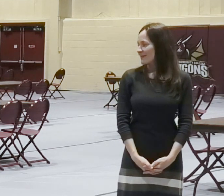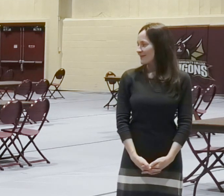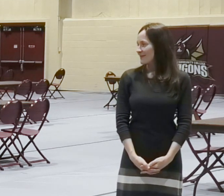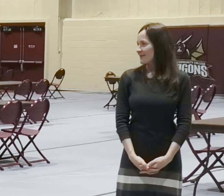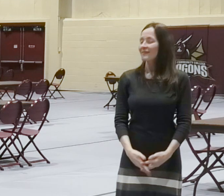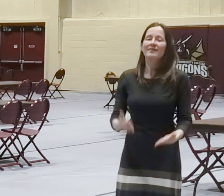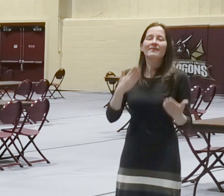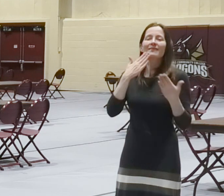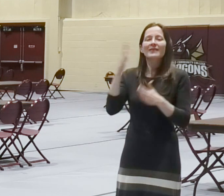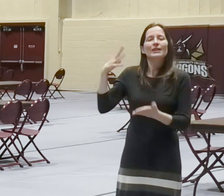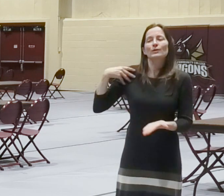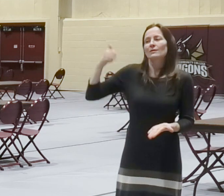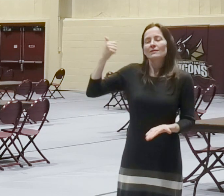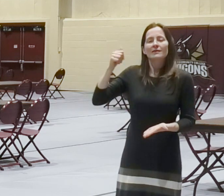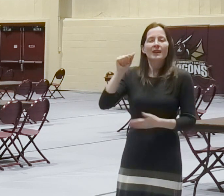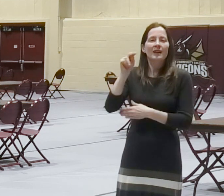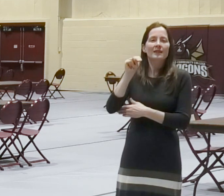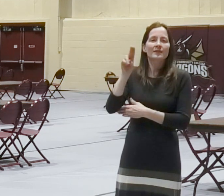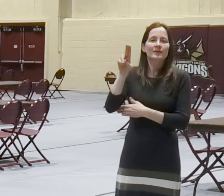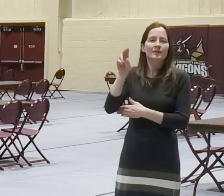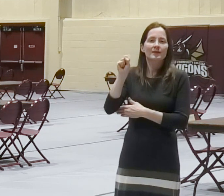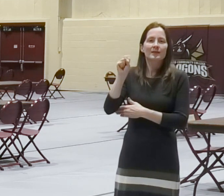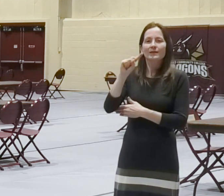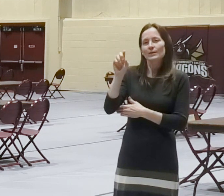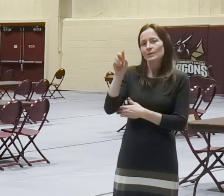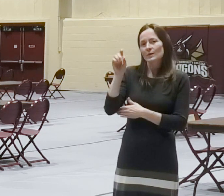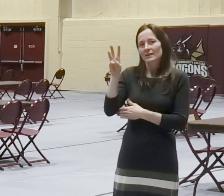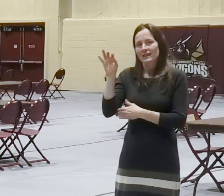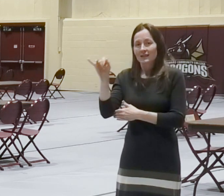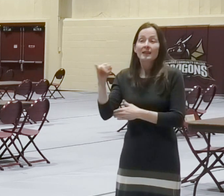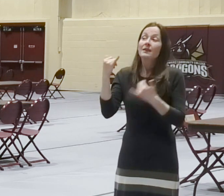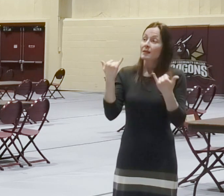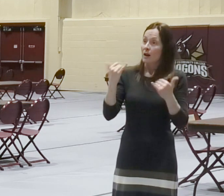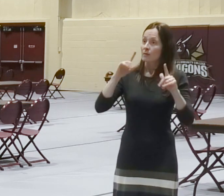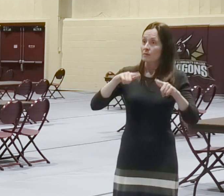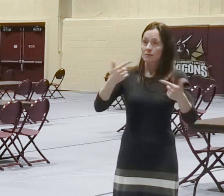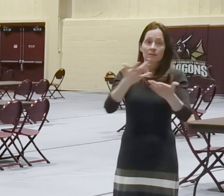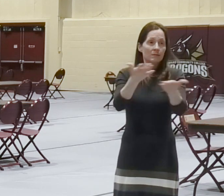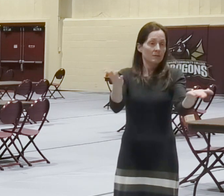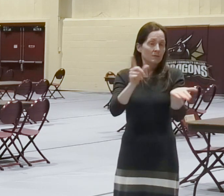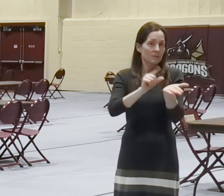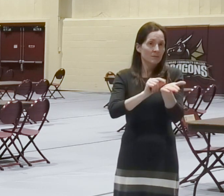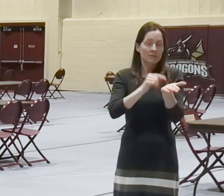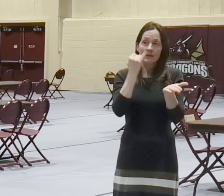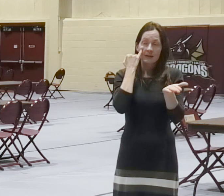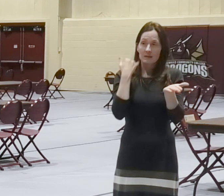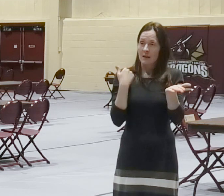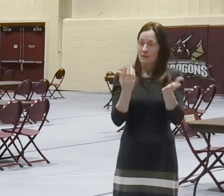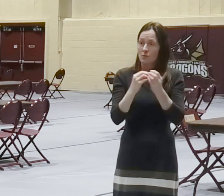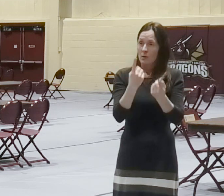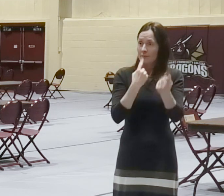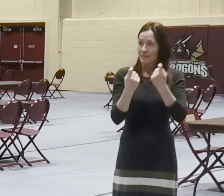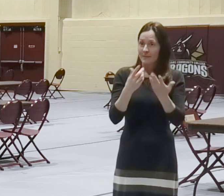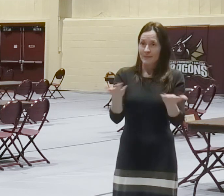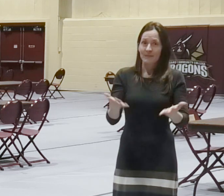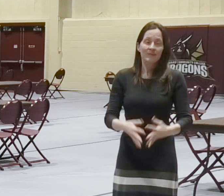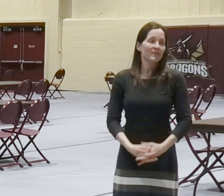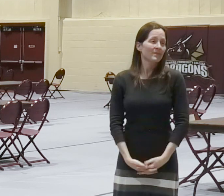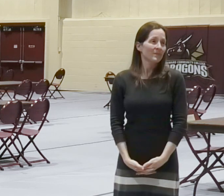Thank you, Chief Anuszewski, and to all of our speakers today. Now we'll open it up to the press if there are other questions.